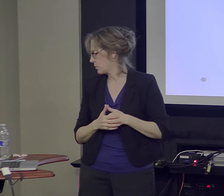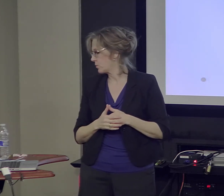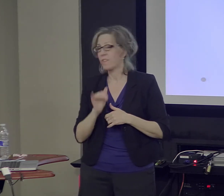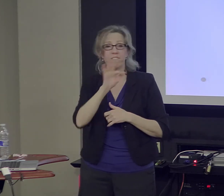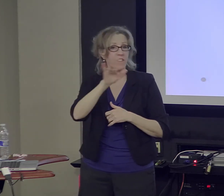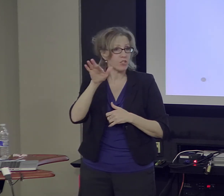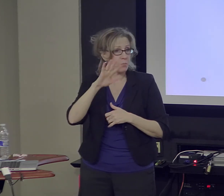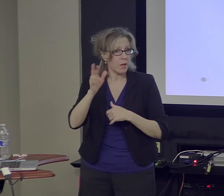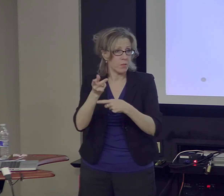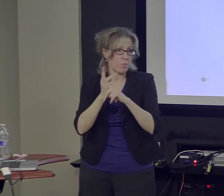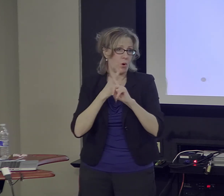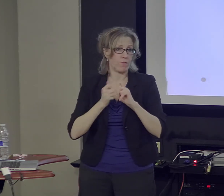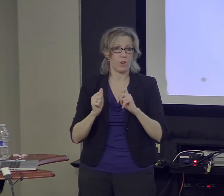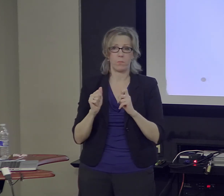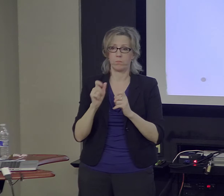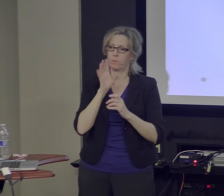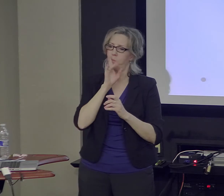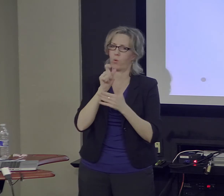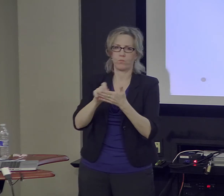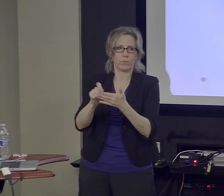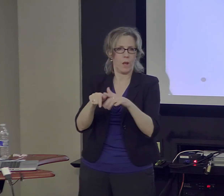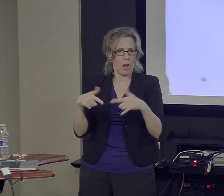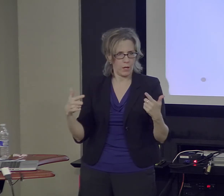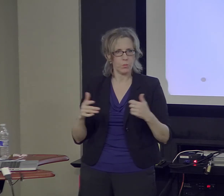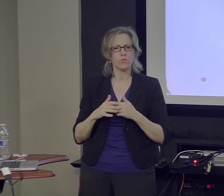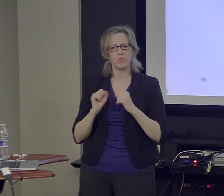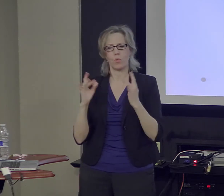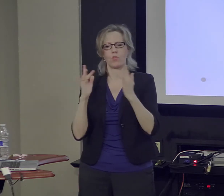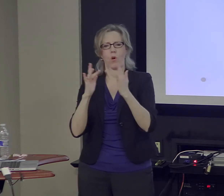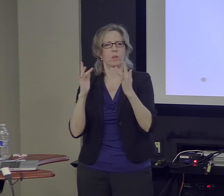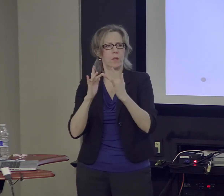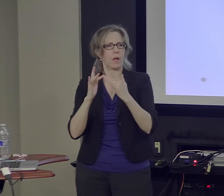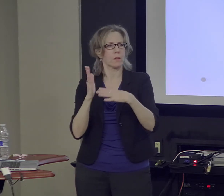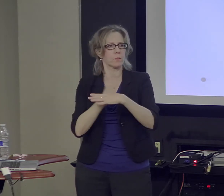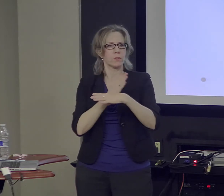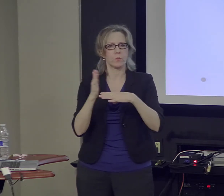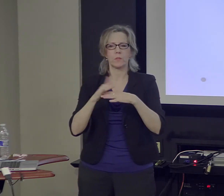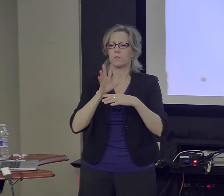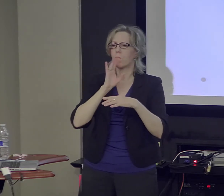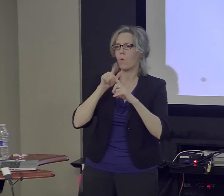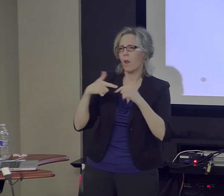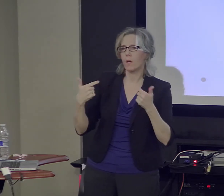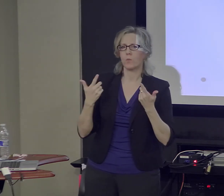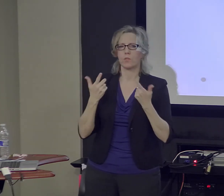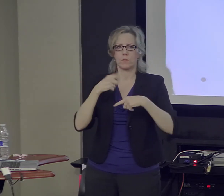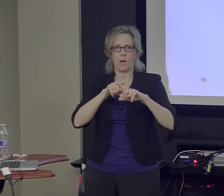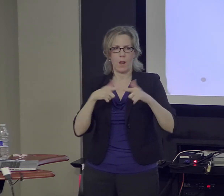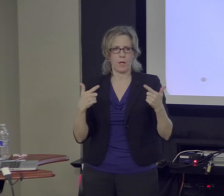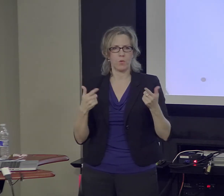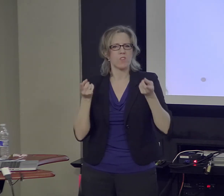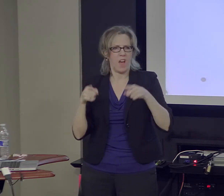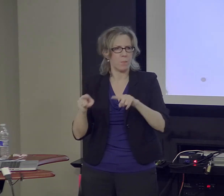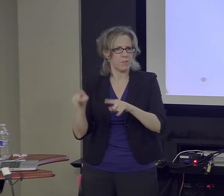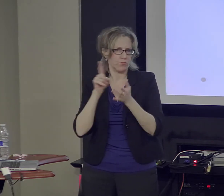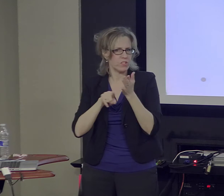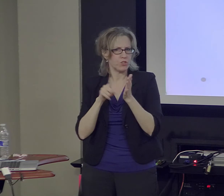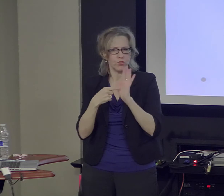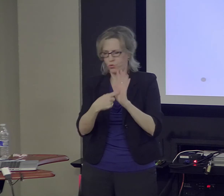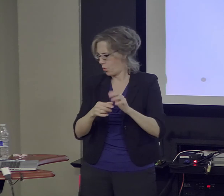mouth movements will follow that of the spoken language of such country. So there is contact between spoken language and sign